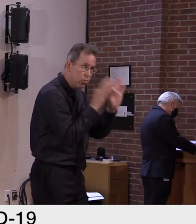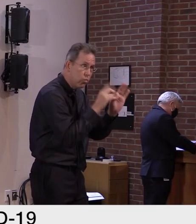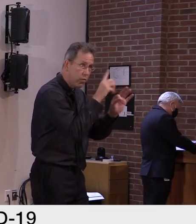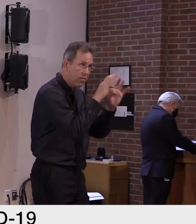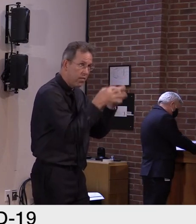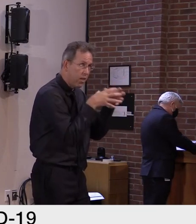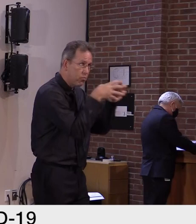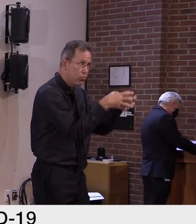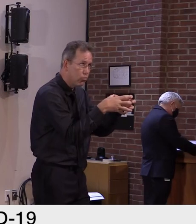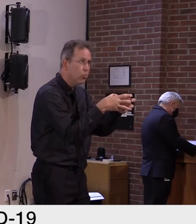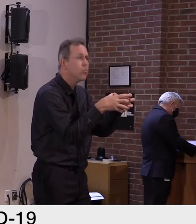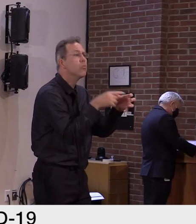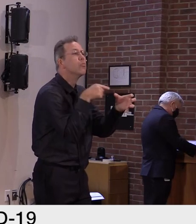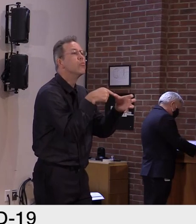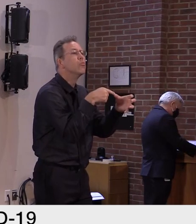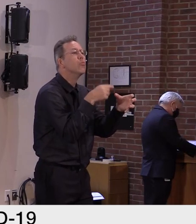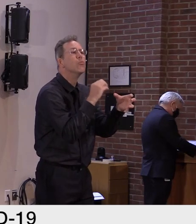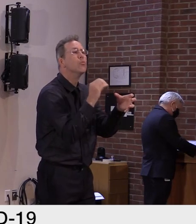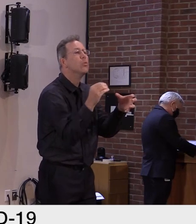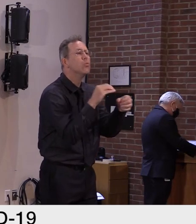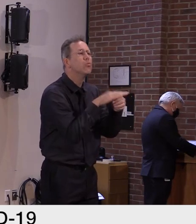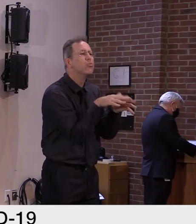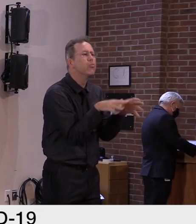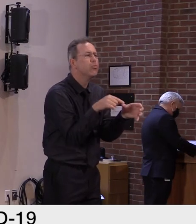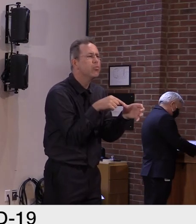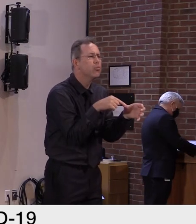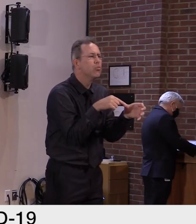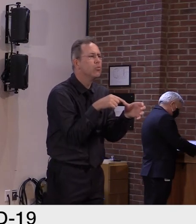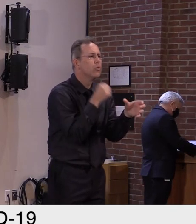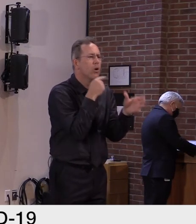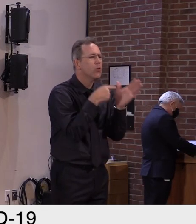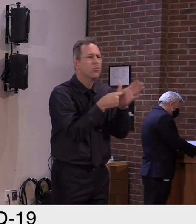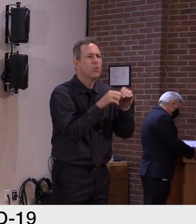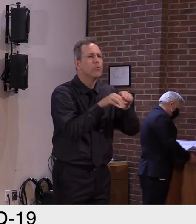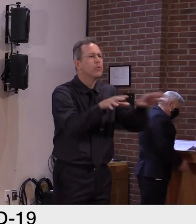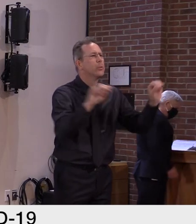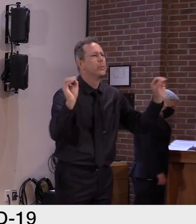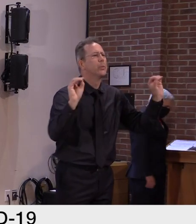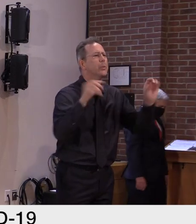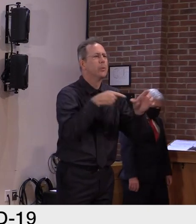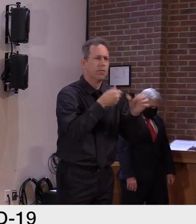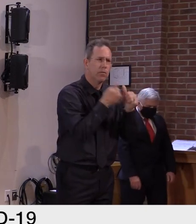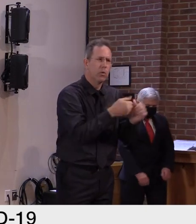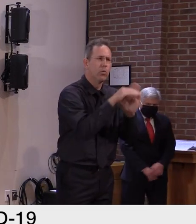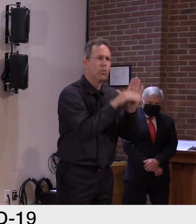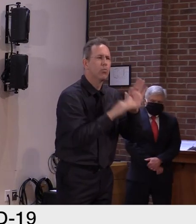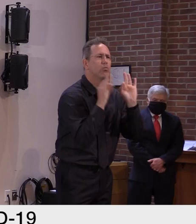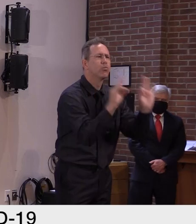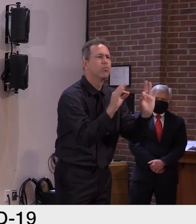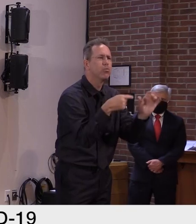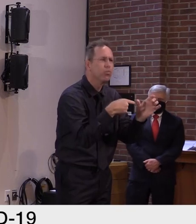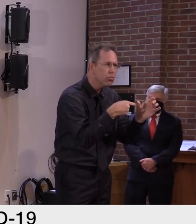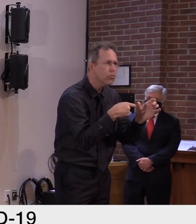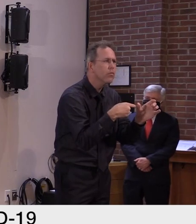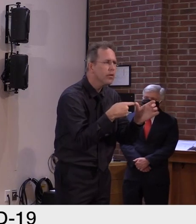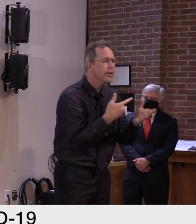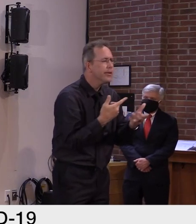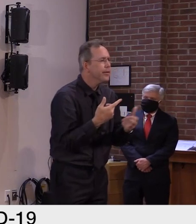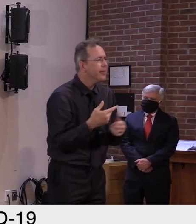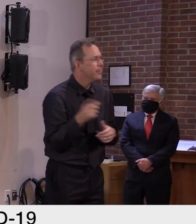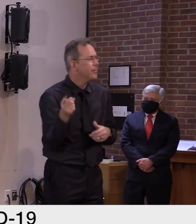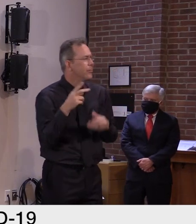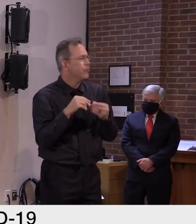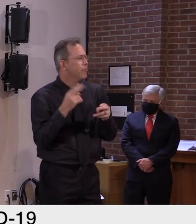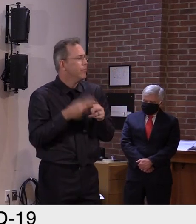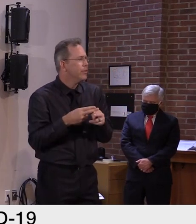add as an addendum to the answer on anything that could have been done differently, I think what we saw was